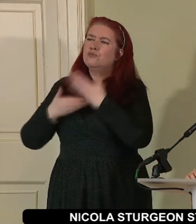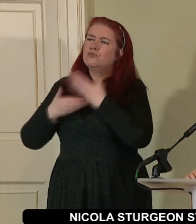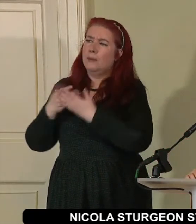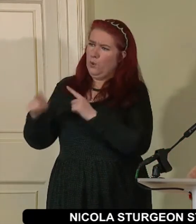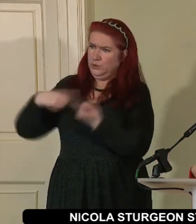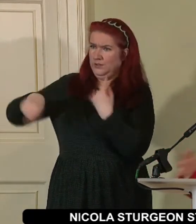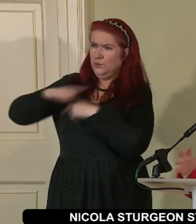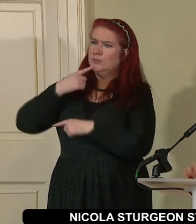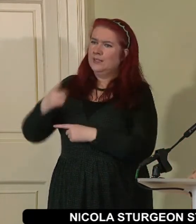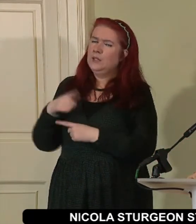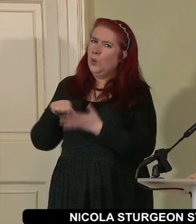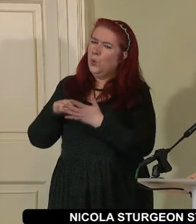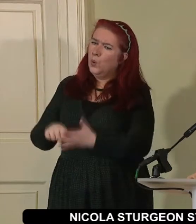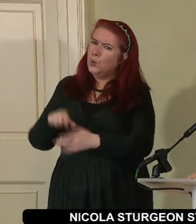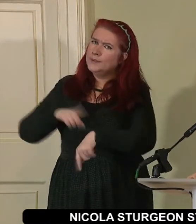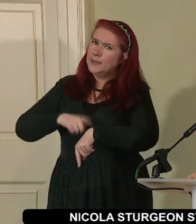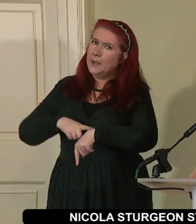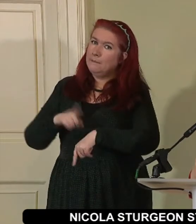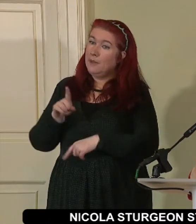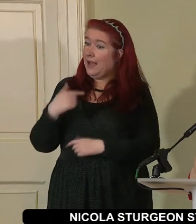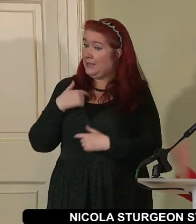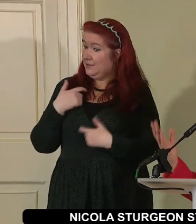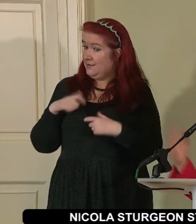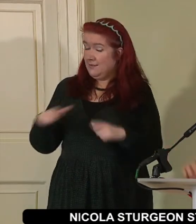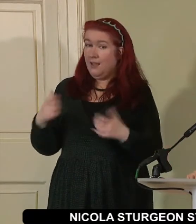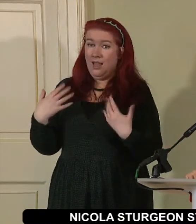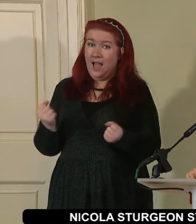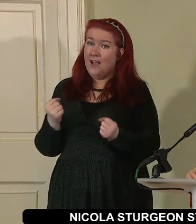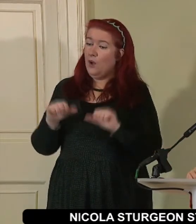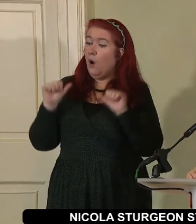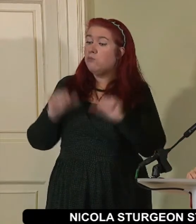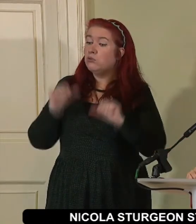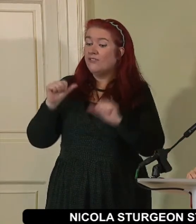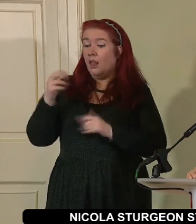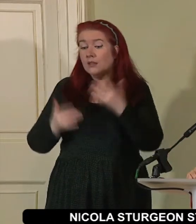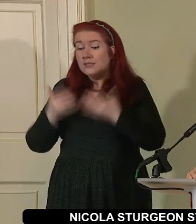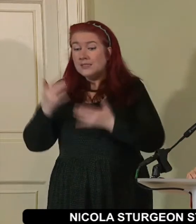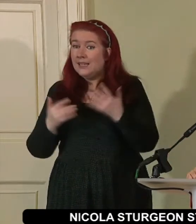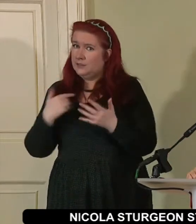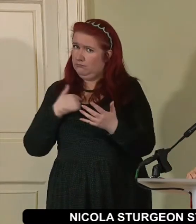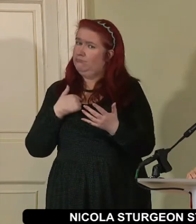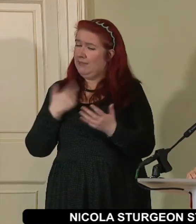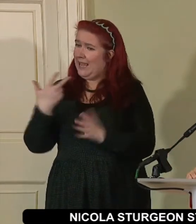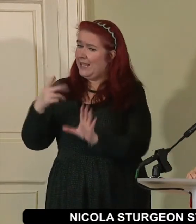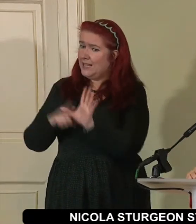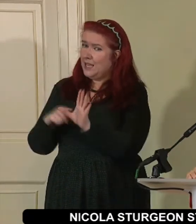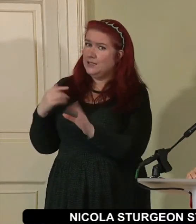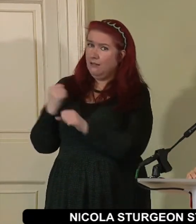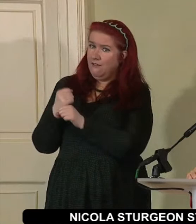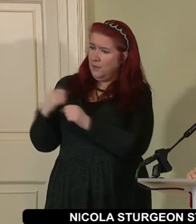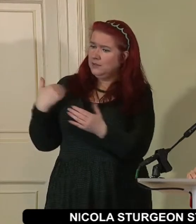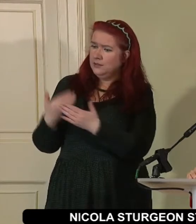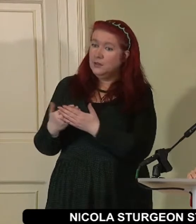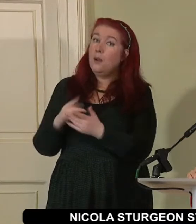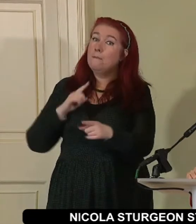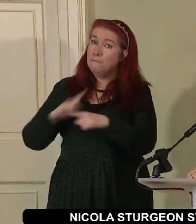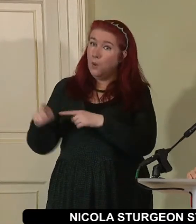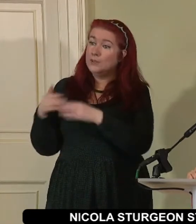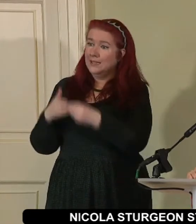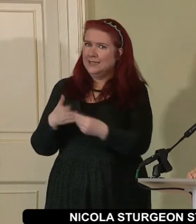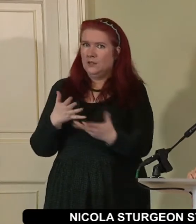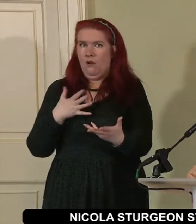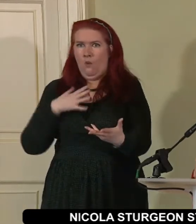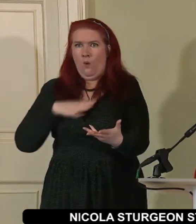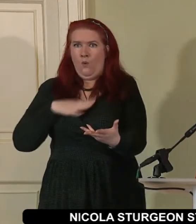of you as tough, you know, I enjoy approval ratings after 8 years in government that most leaders would give their right arm